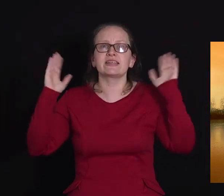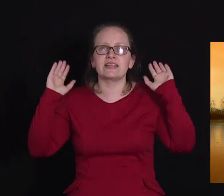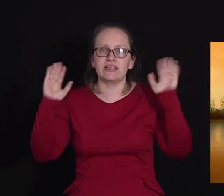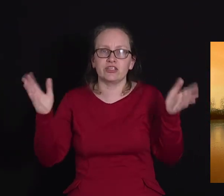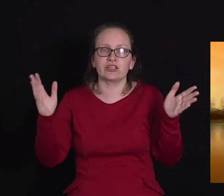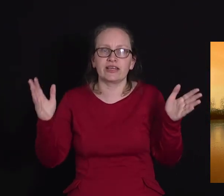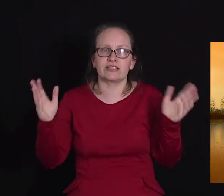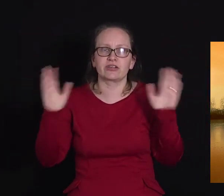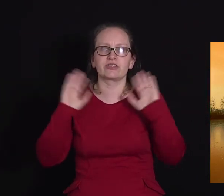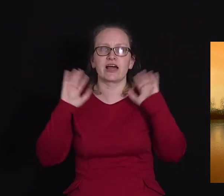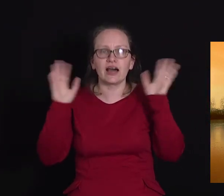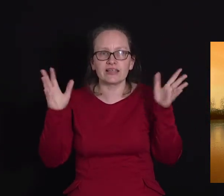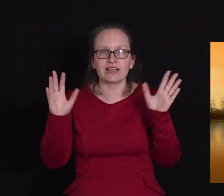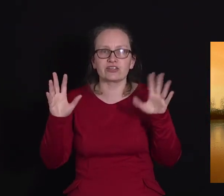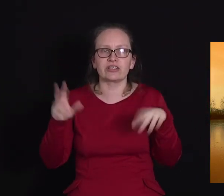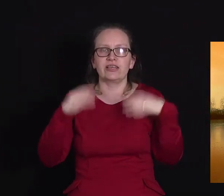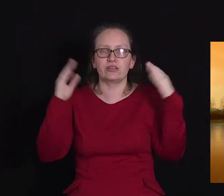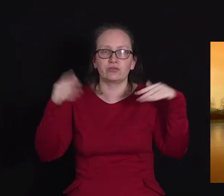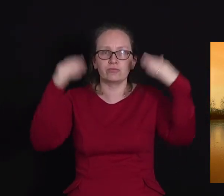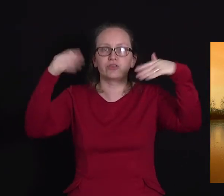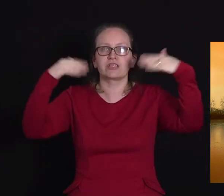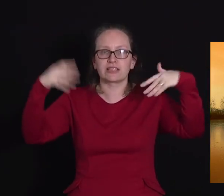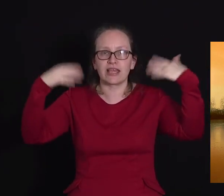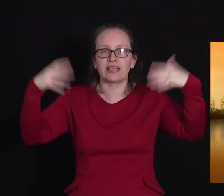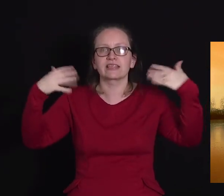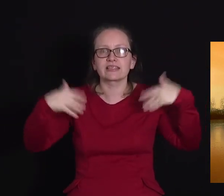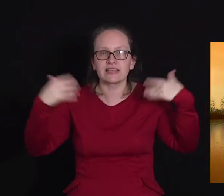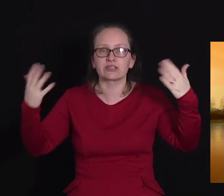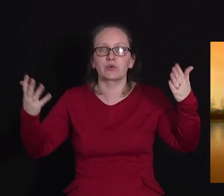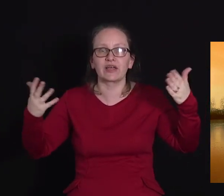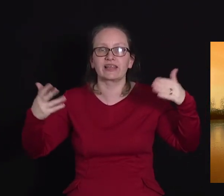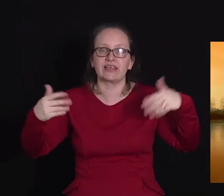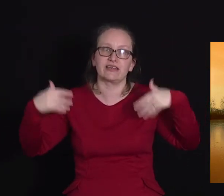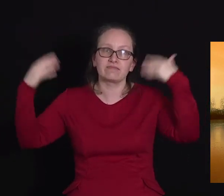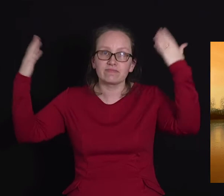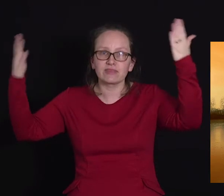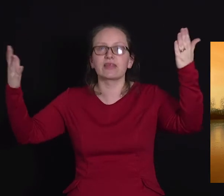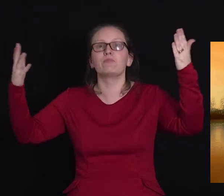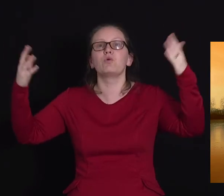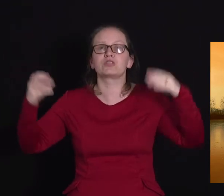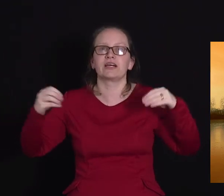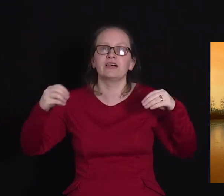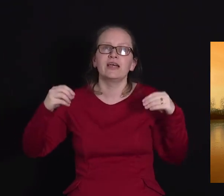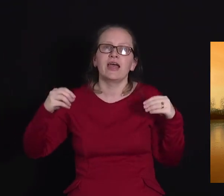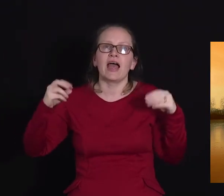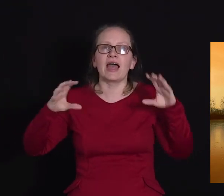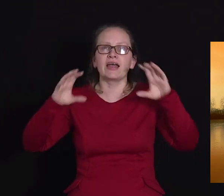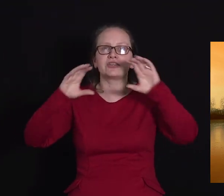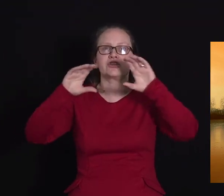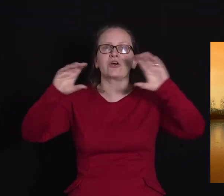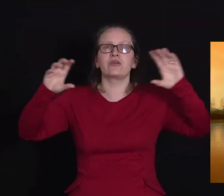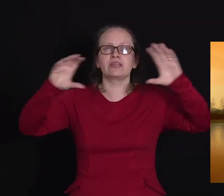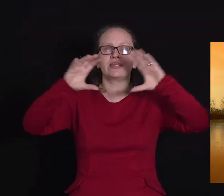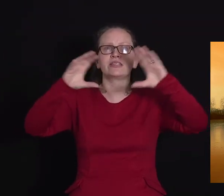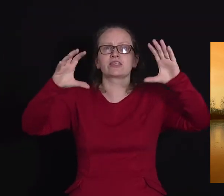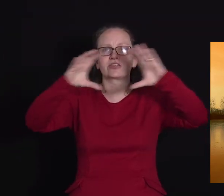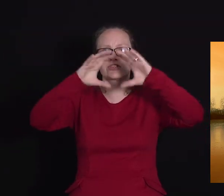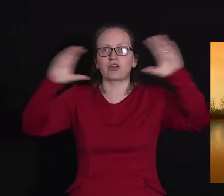an insulator because ice actually loses heat less quickly than water. And so this